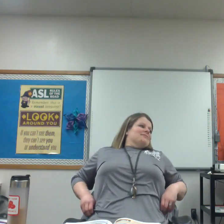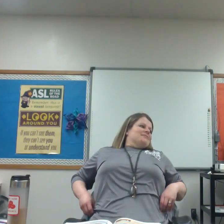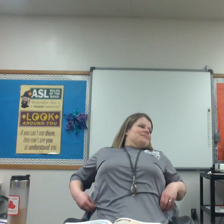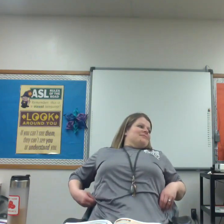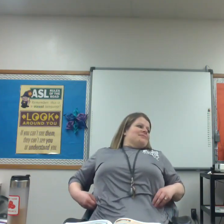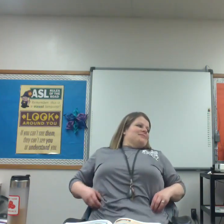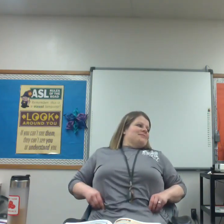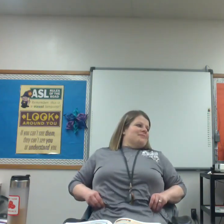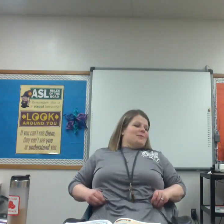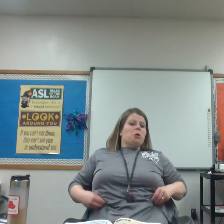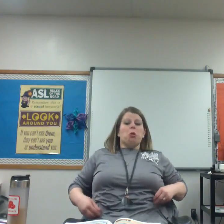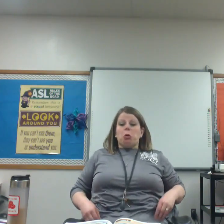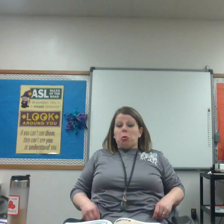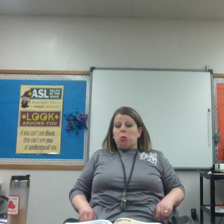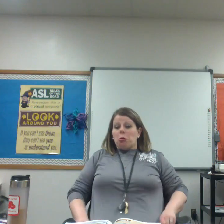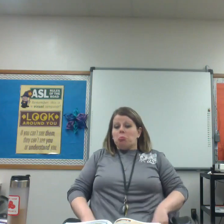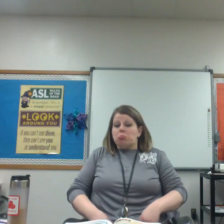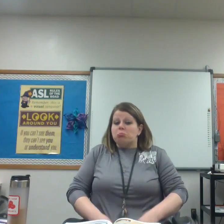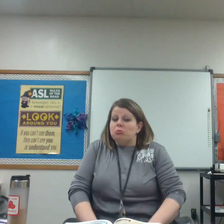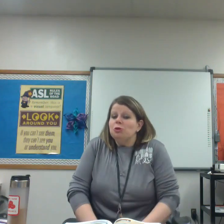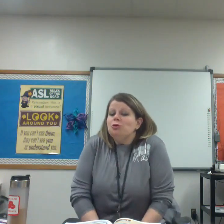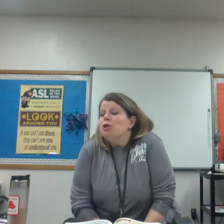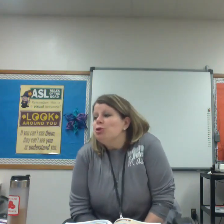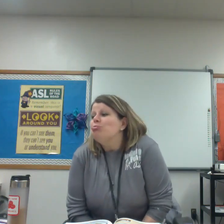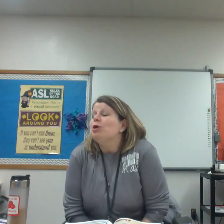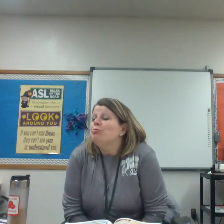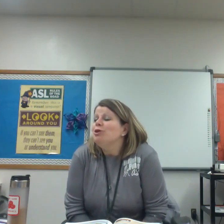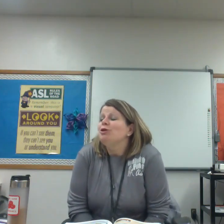like, Oh, so cute. who's a cute puppy?